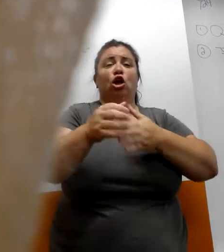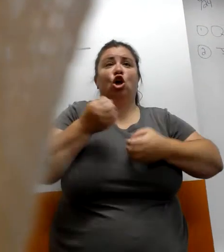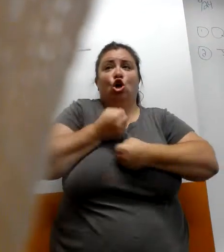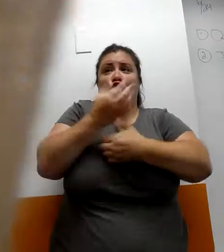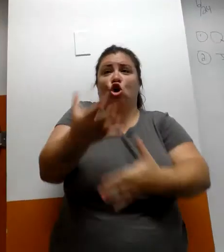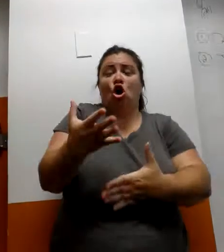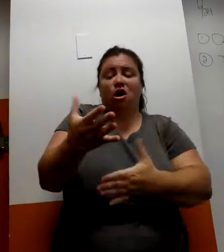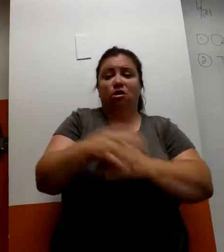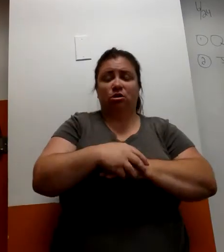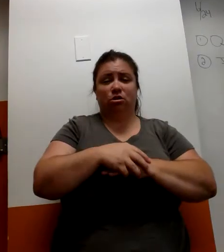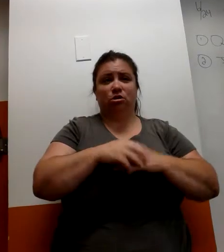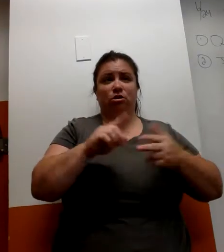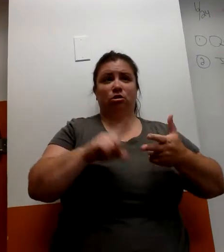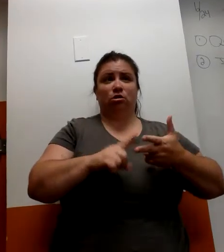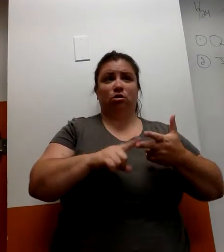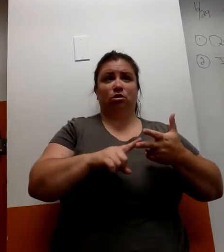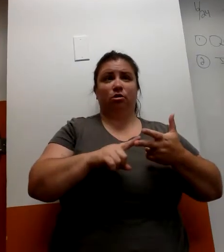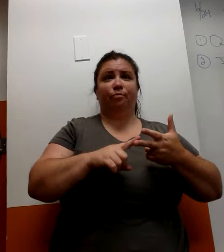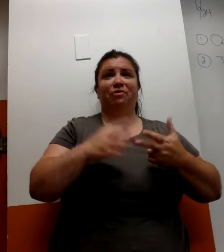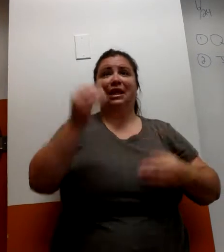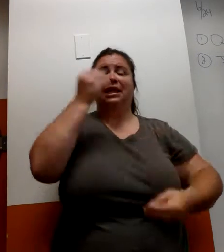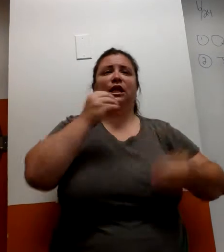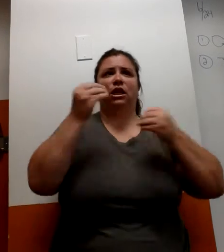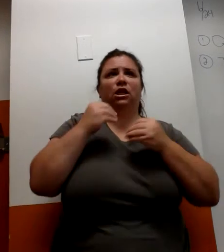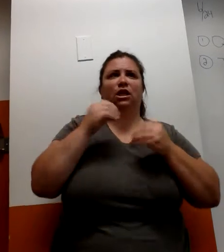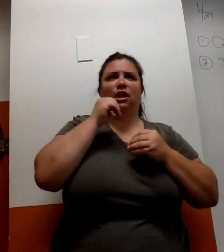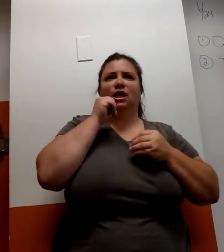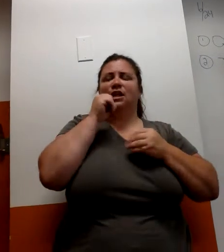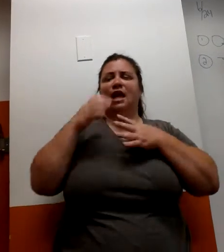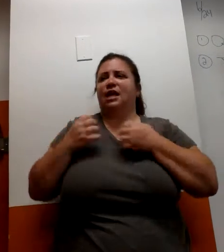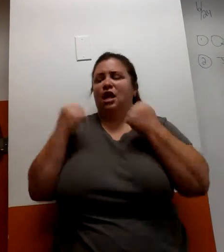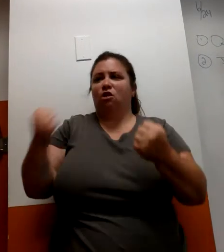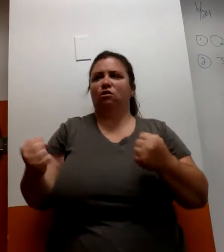else? Eating unhealthily, for sure. Sure. What else?